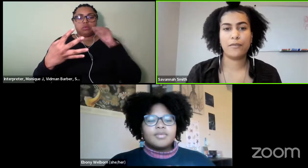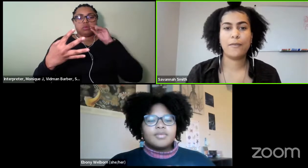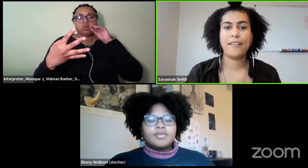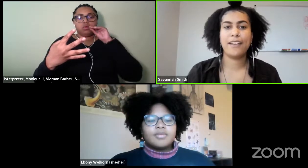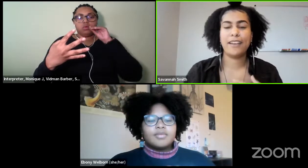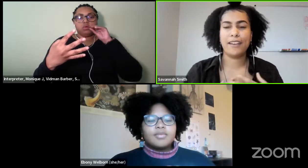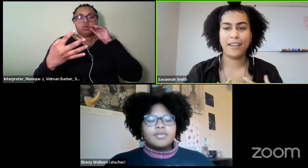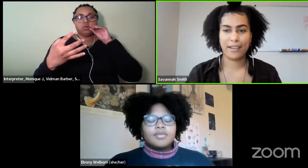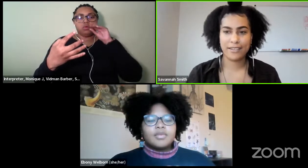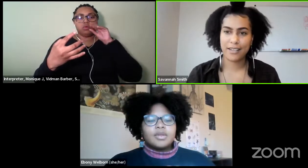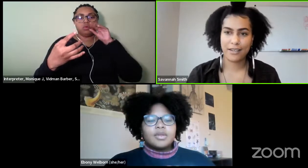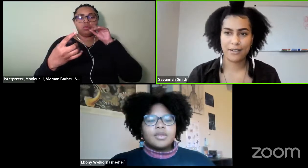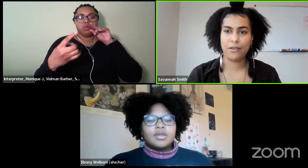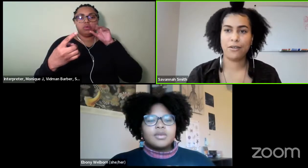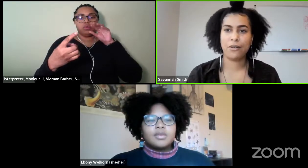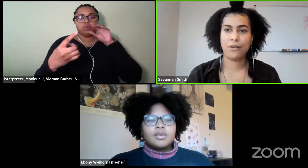4,